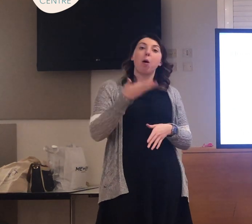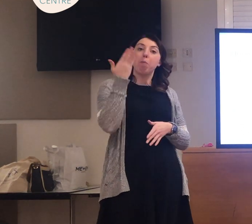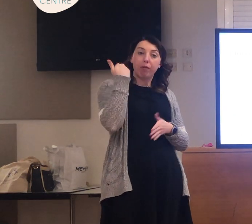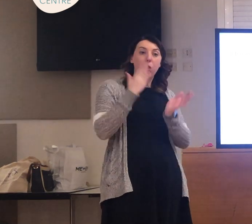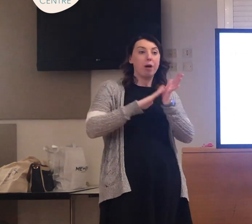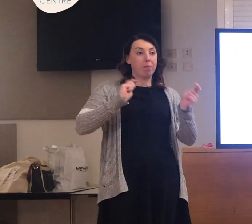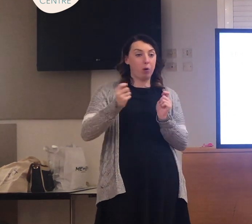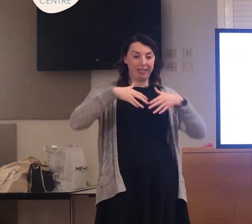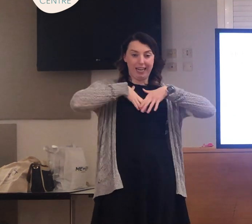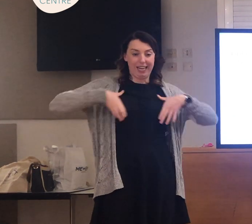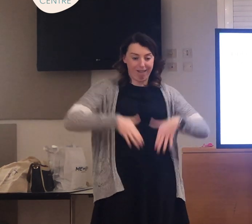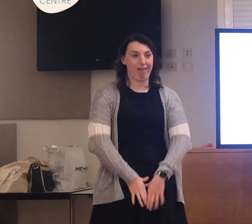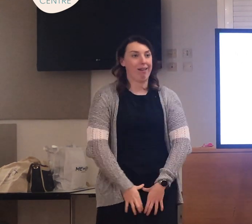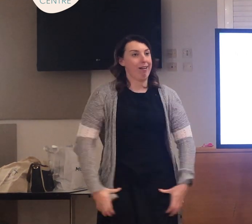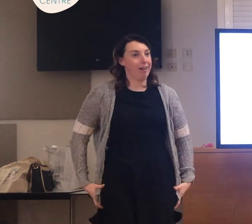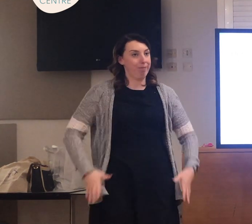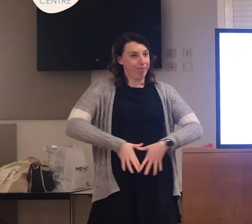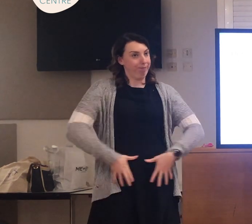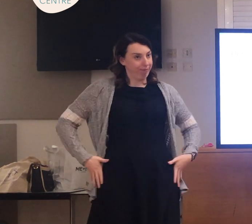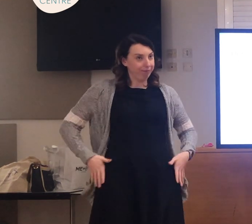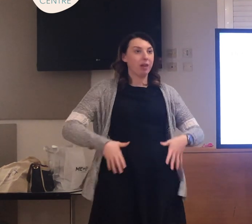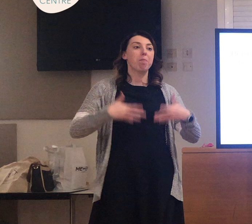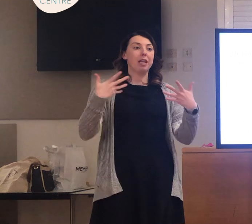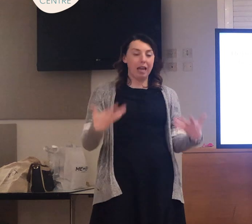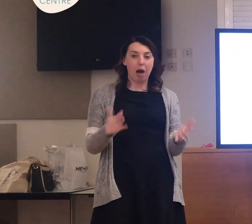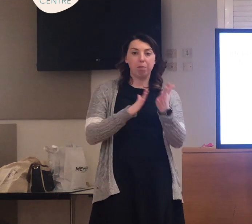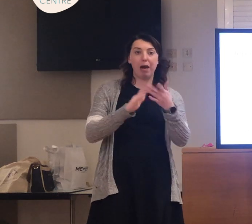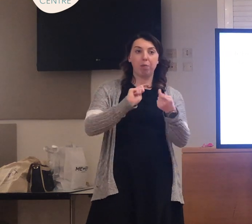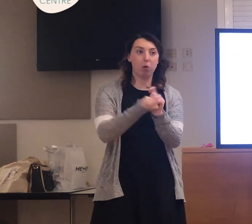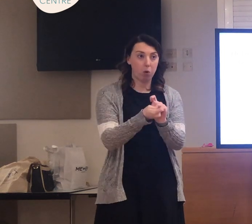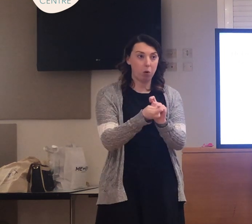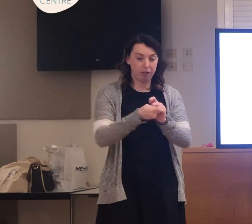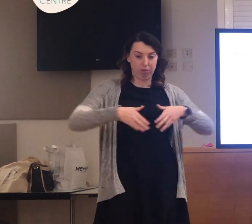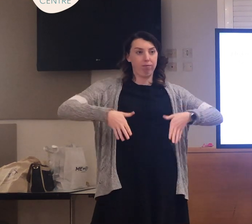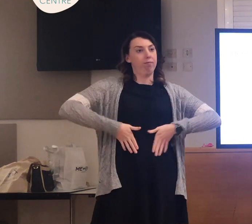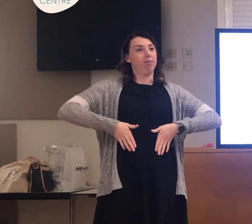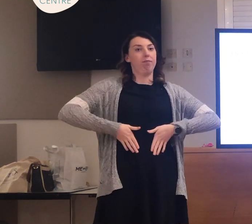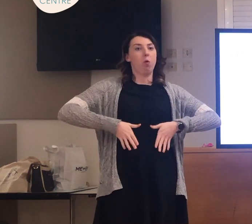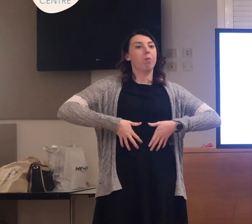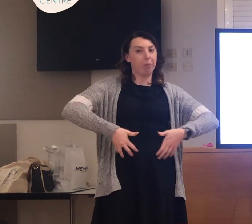be here and here, bust and hips. Now it starts to become here.